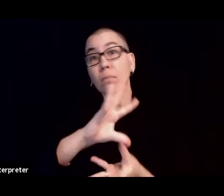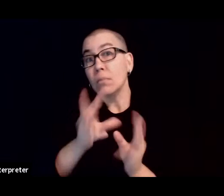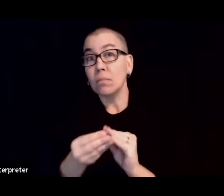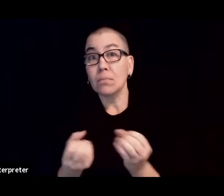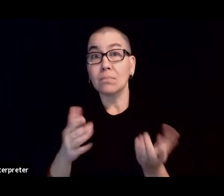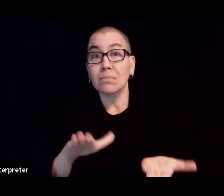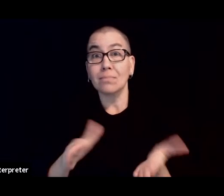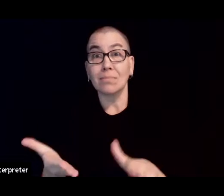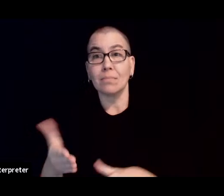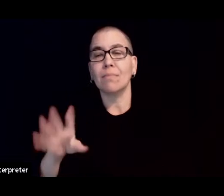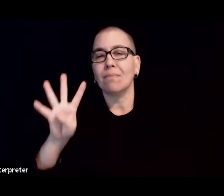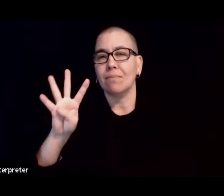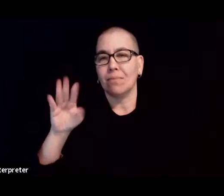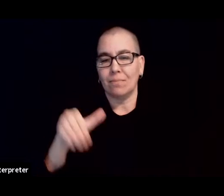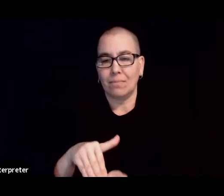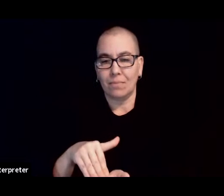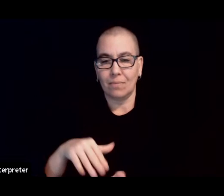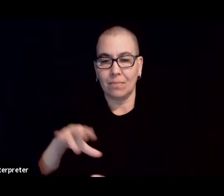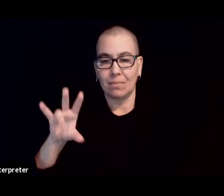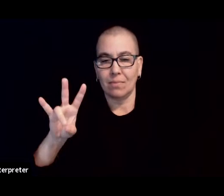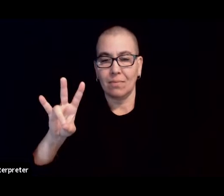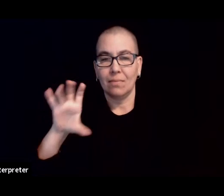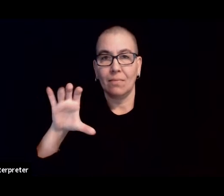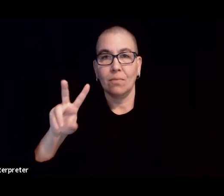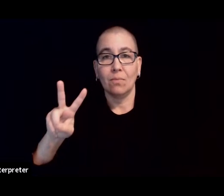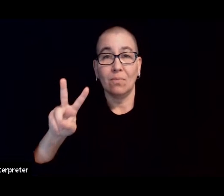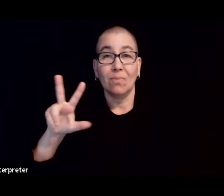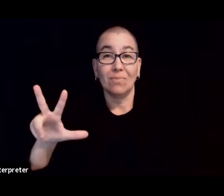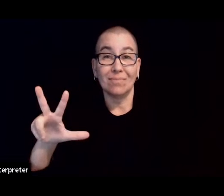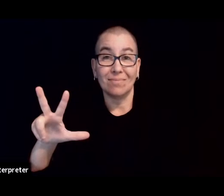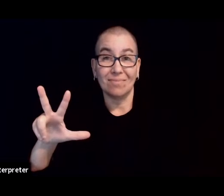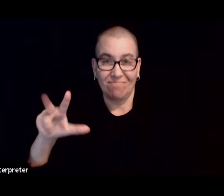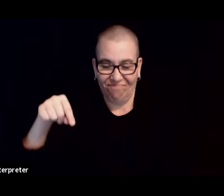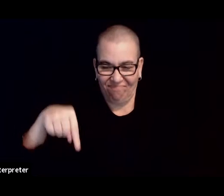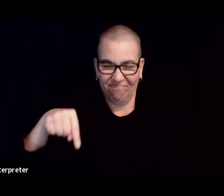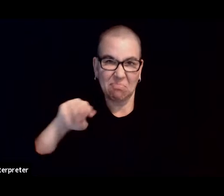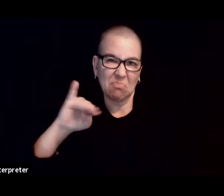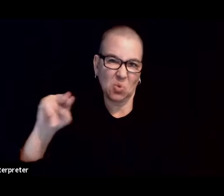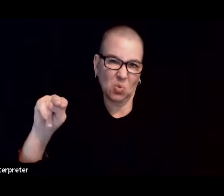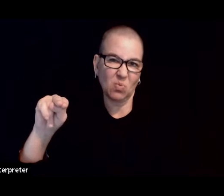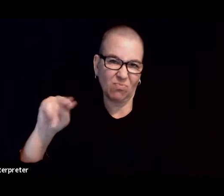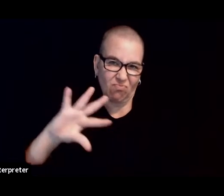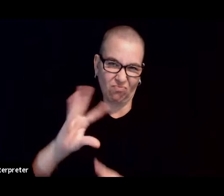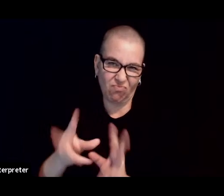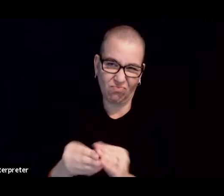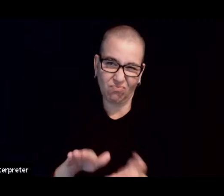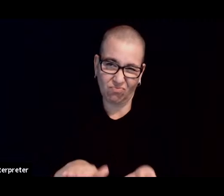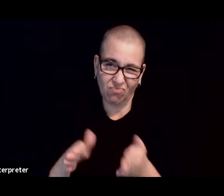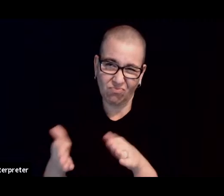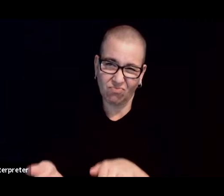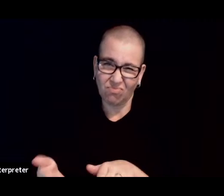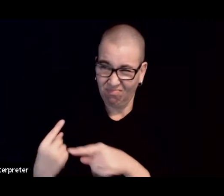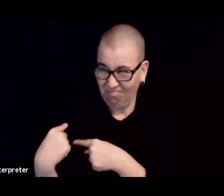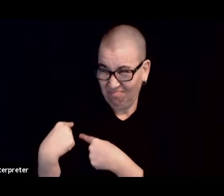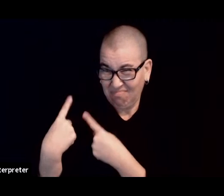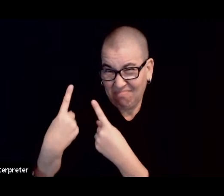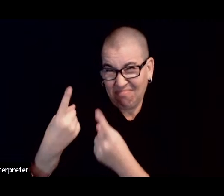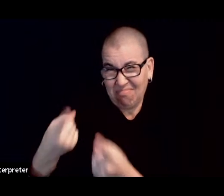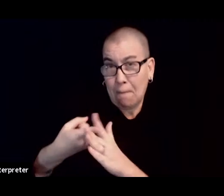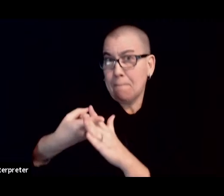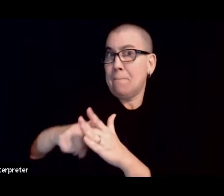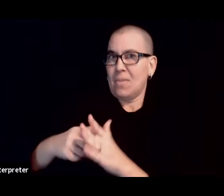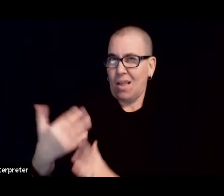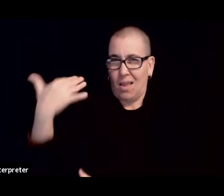4,723 deaths in total since the start of the pandemic from COVID-19. These were 25 deaths in the